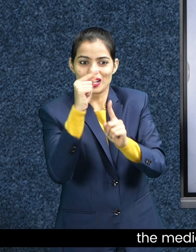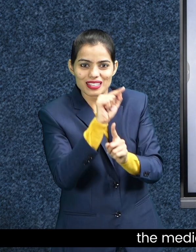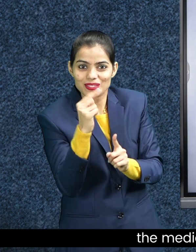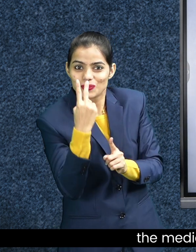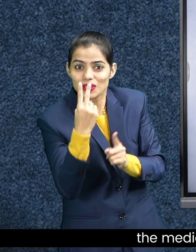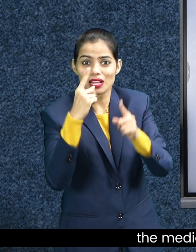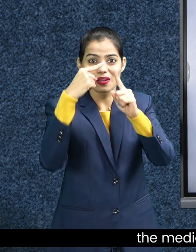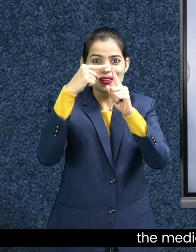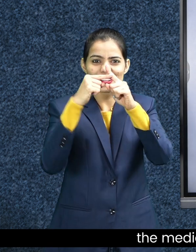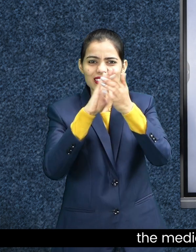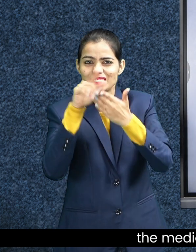observations.